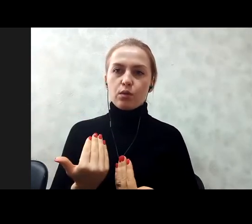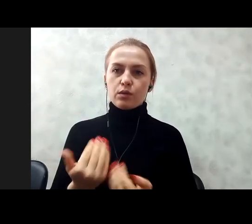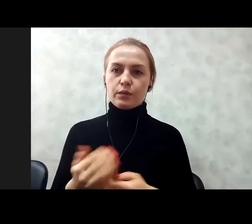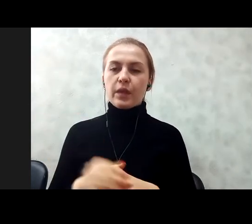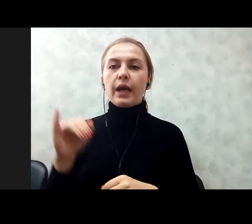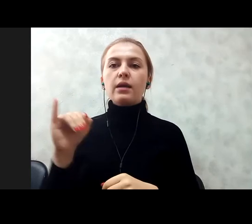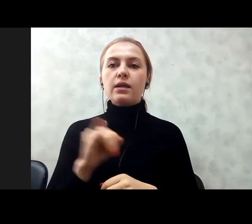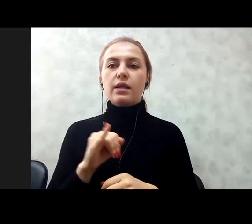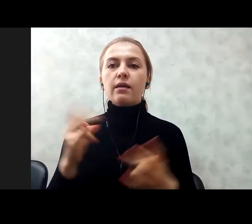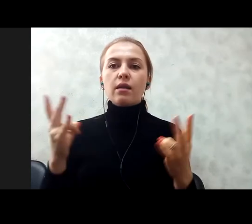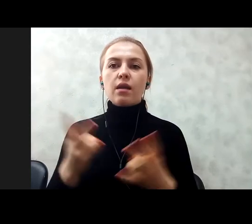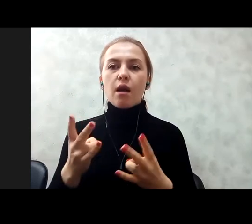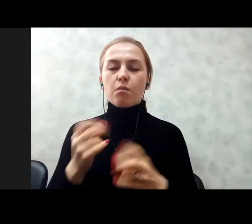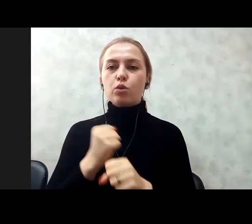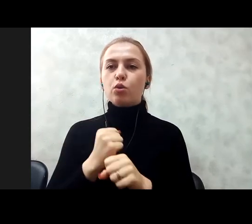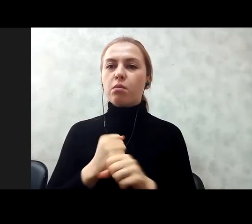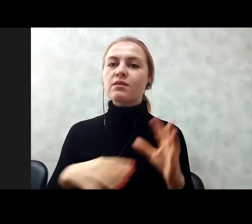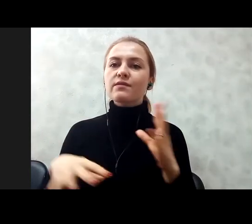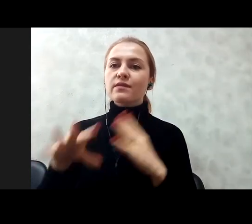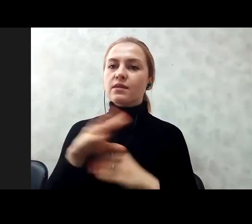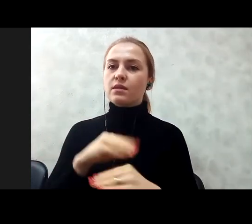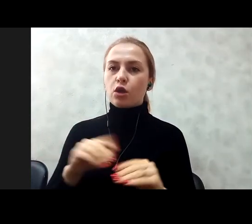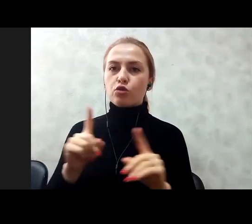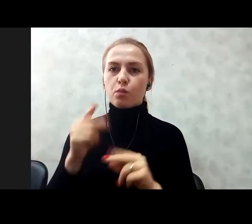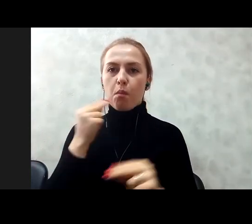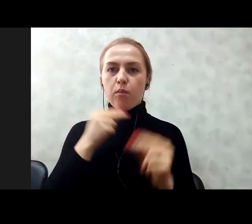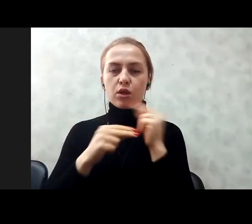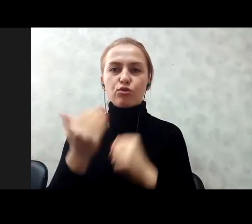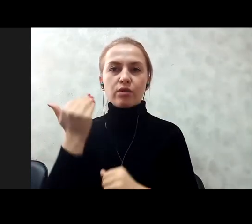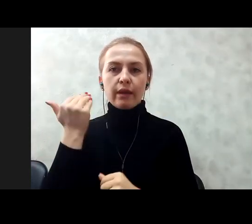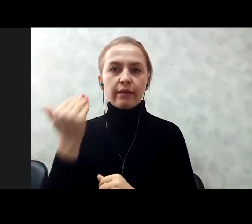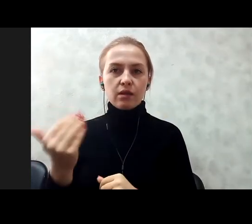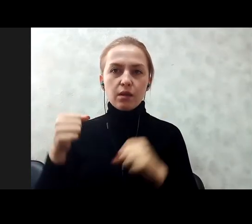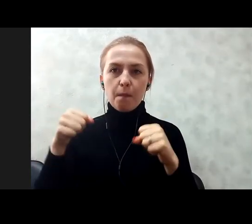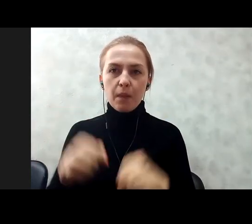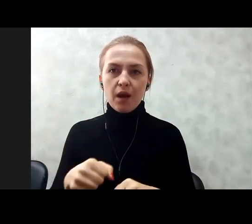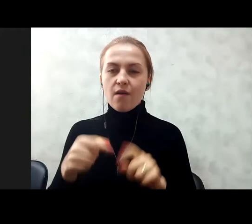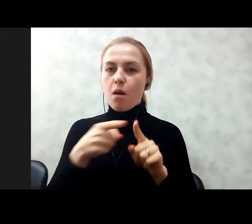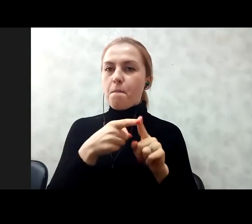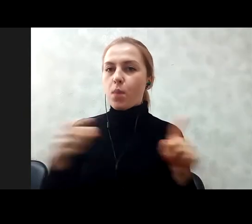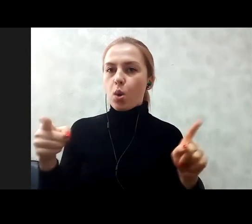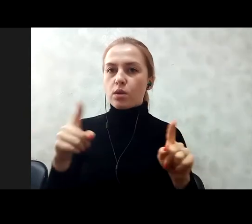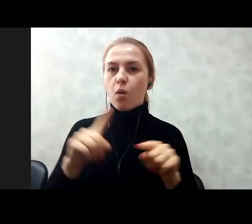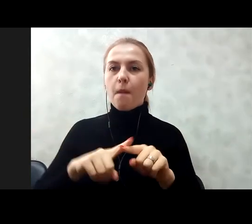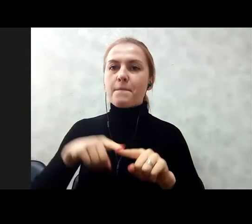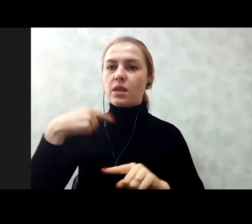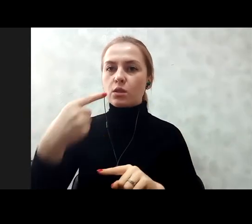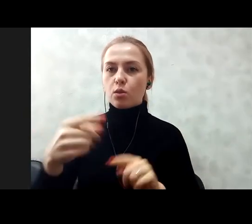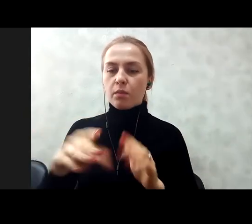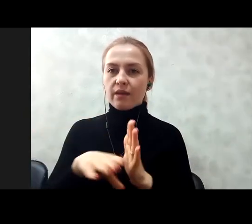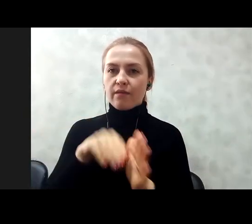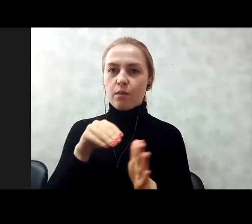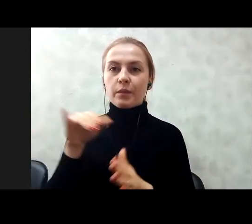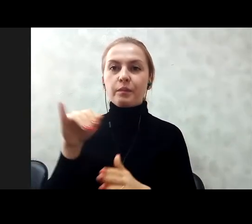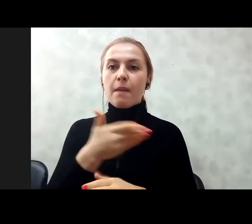to improve this for future elections. On this particular matter, Congress prepared a report in 2018 and